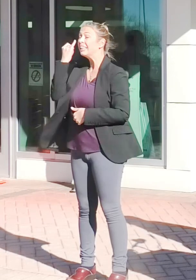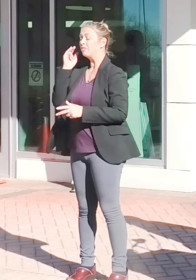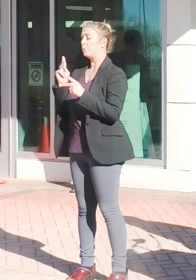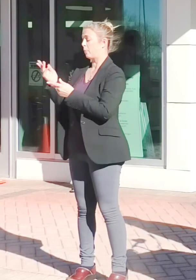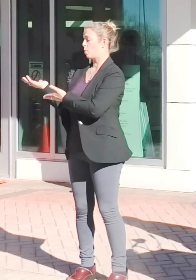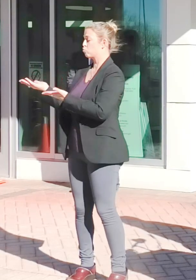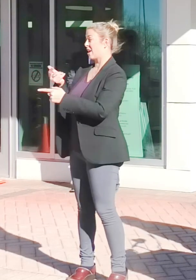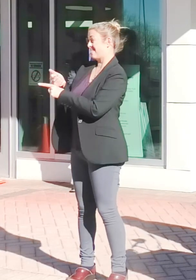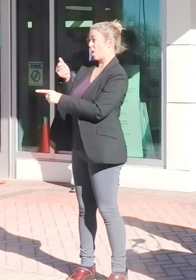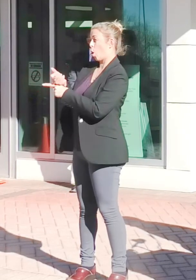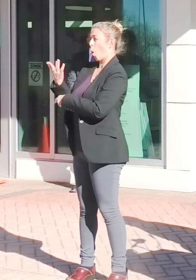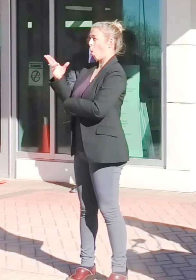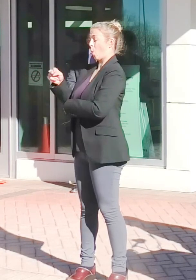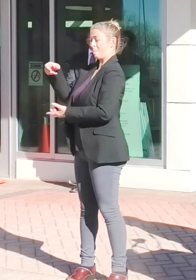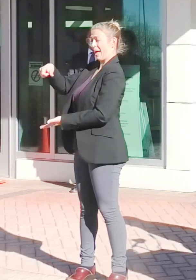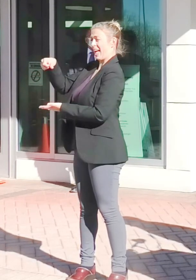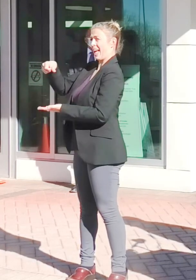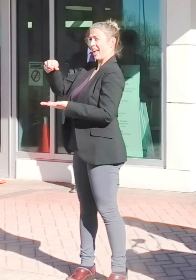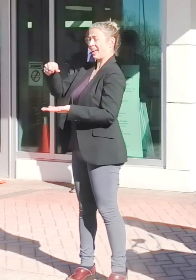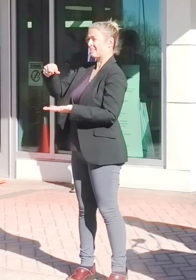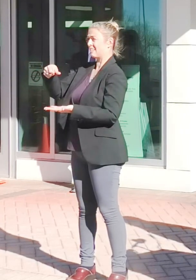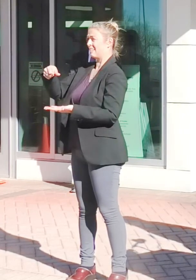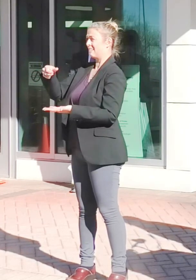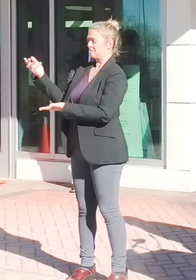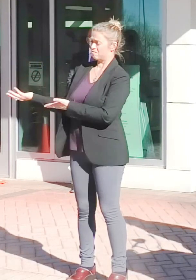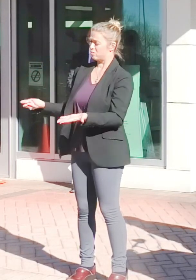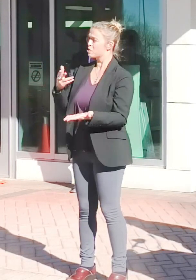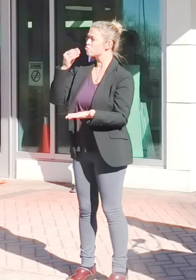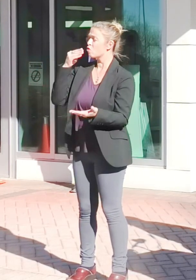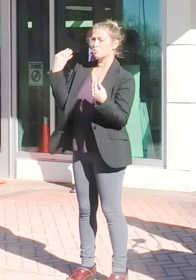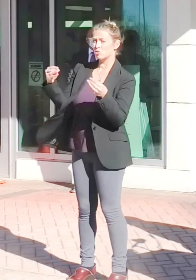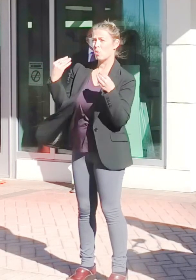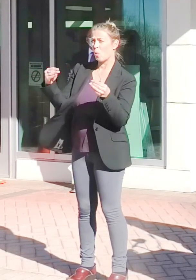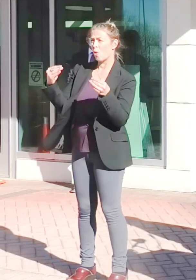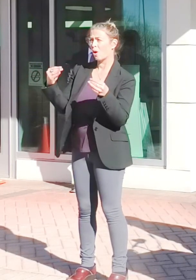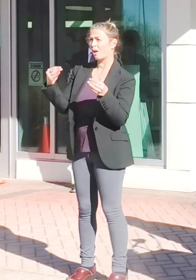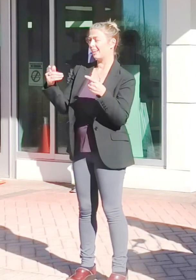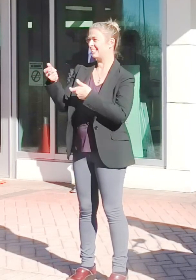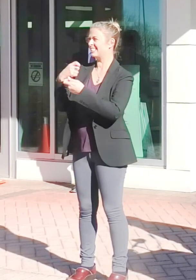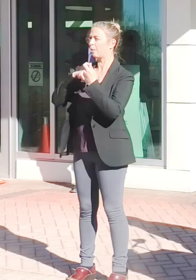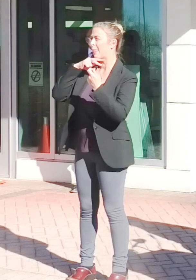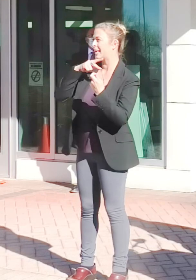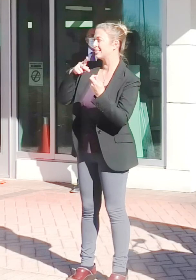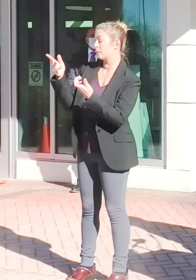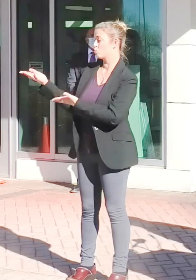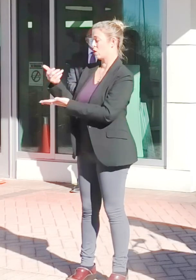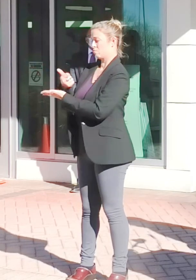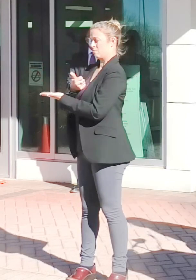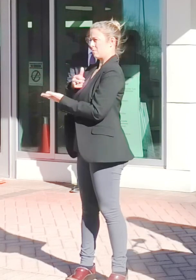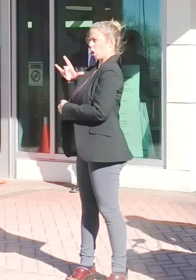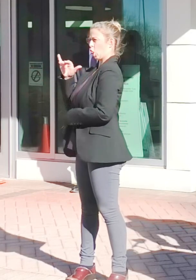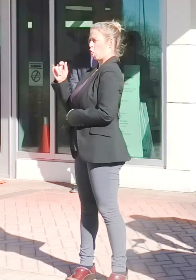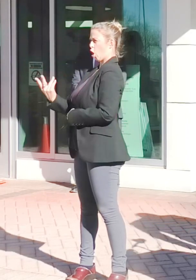are just beginning to get into a rhythm and understanding that council implemented fee.